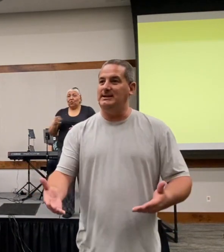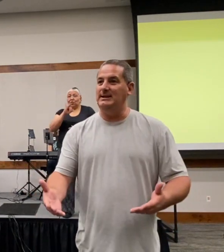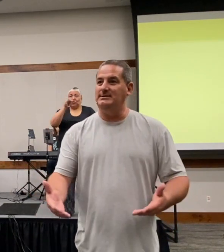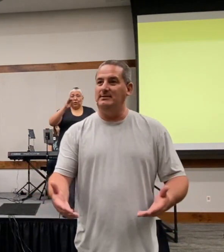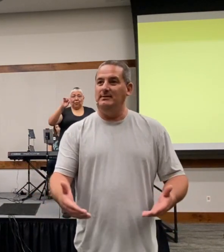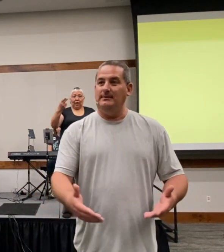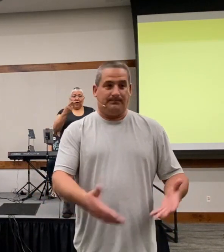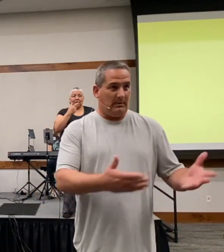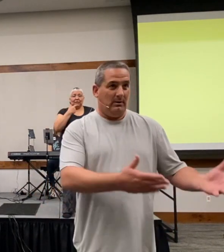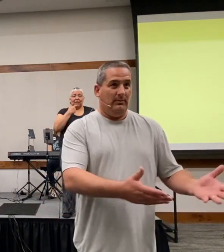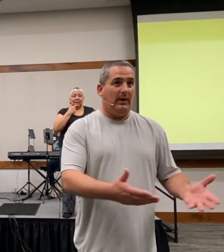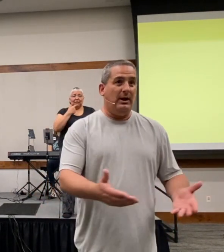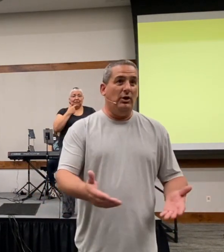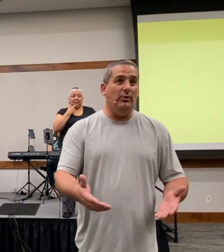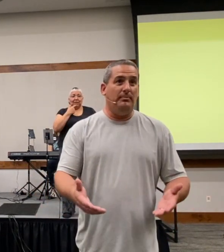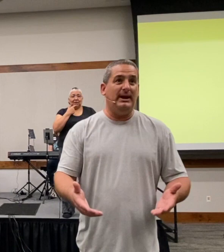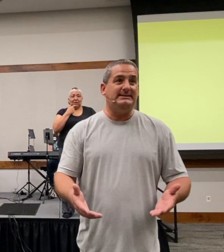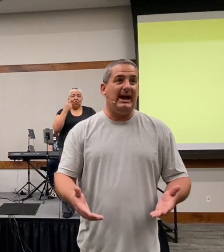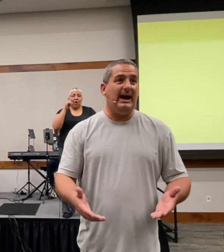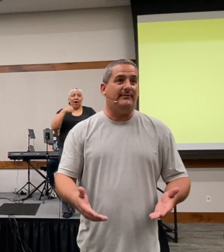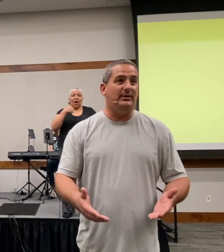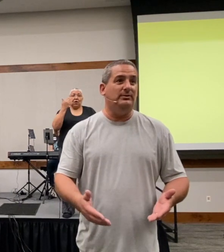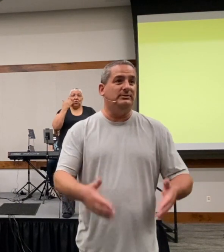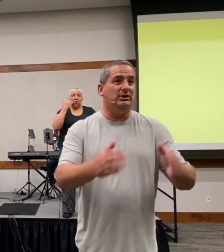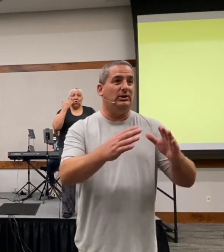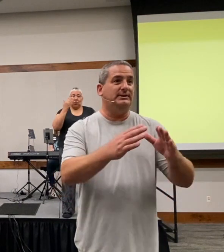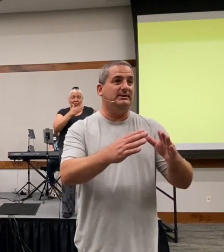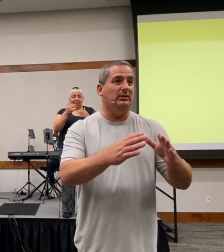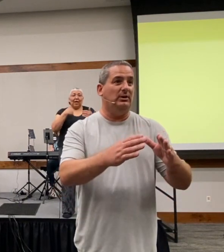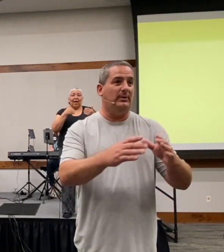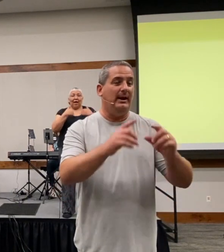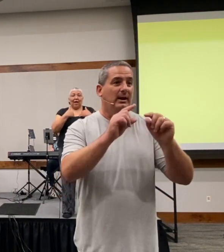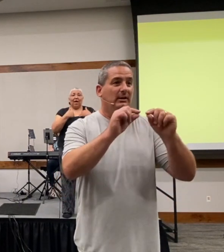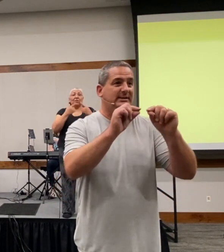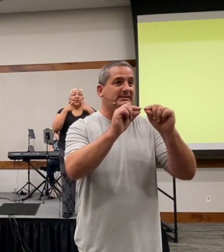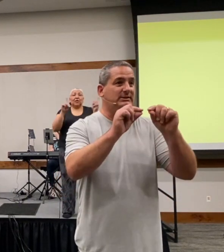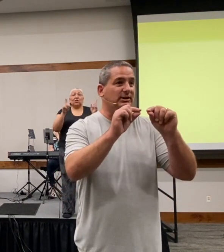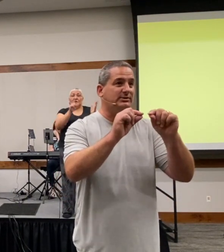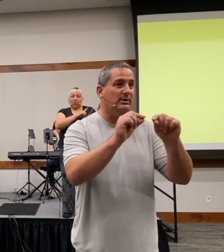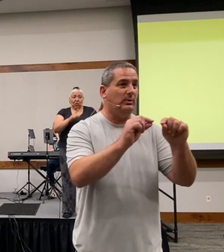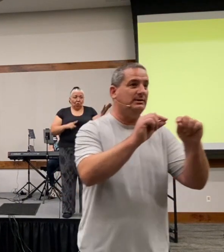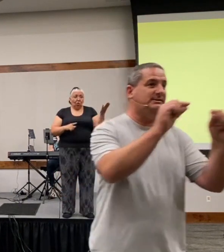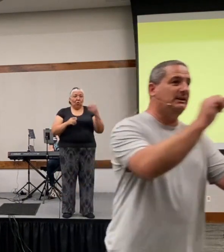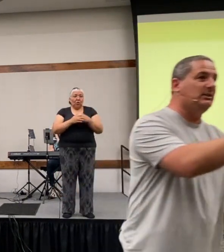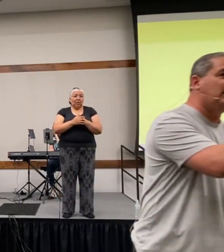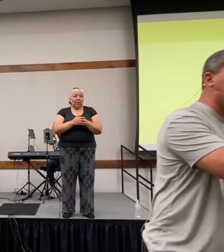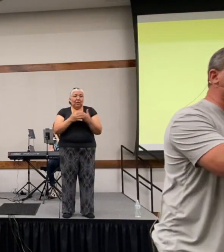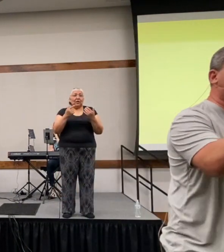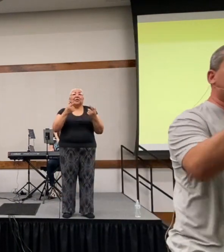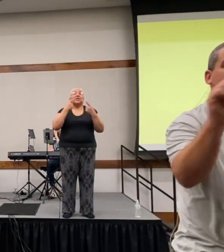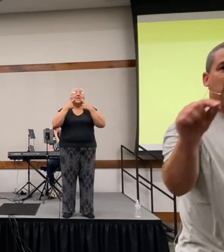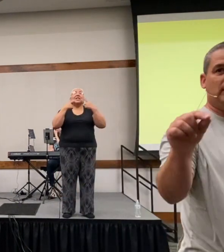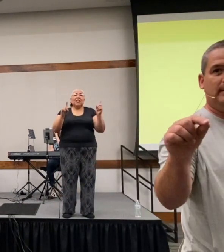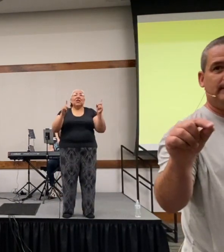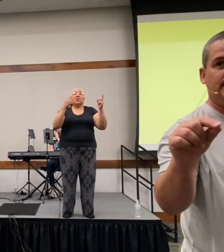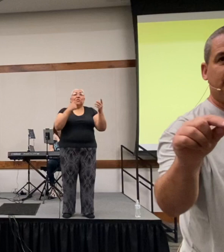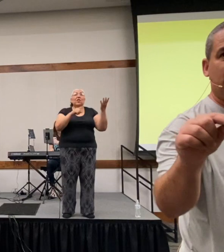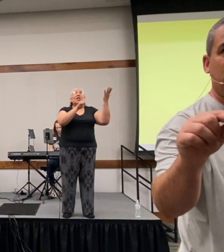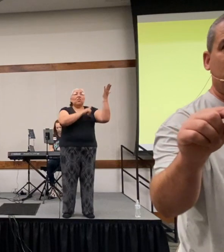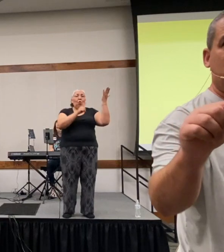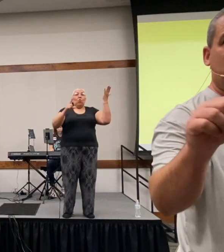Jeremiah says, for I know the plans I have for you, declares the Lord, right? Listen to those three words, declares the